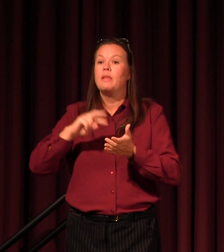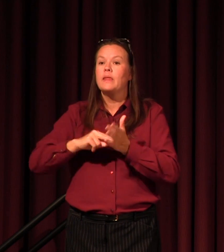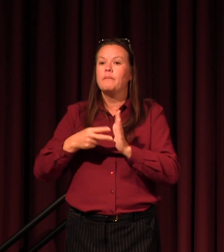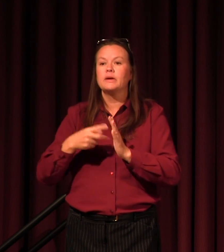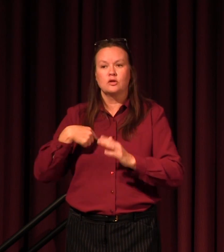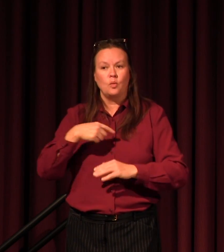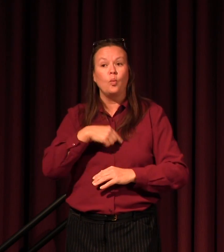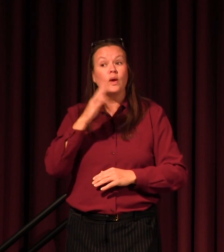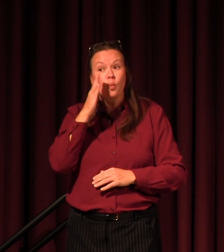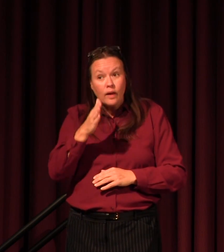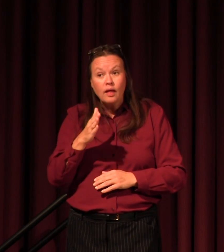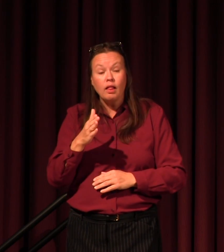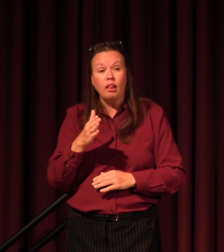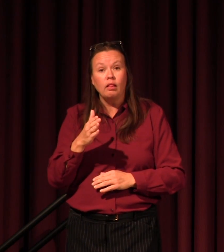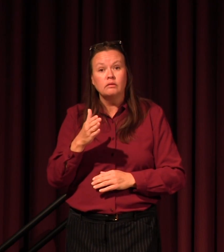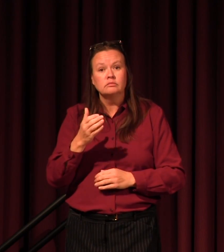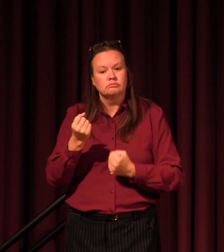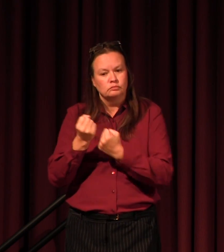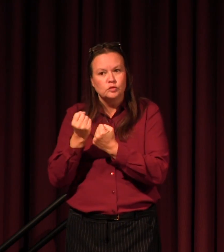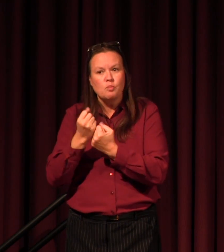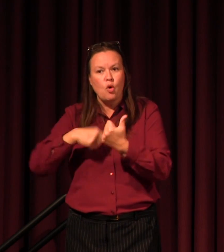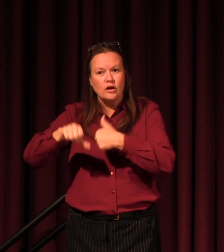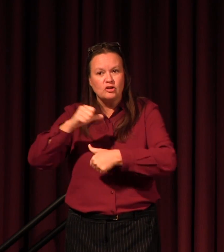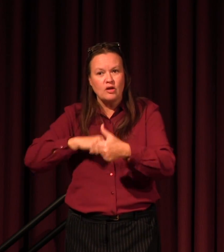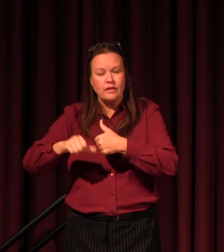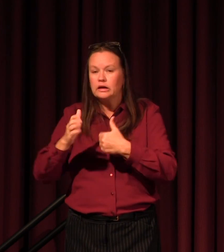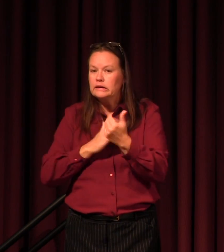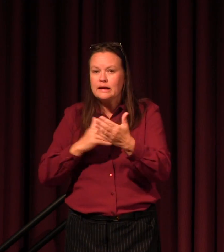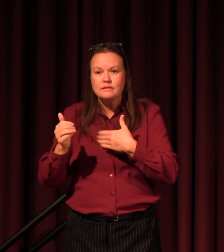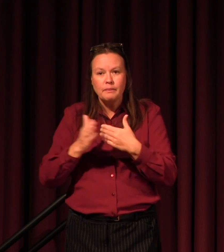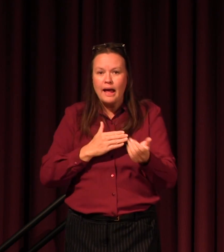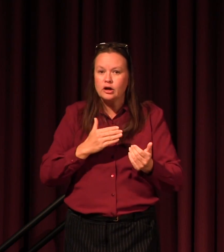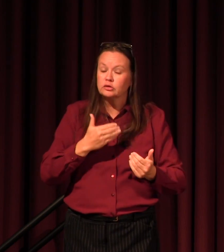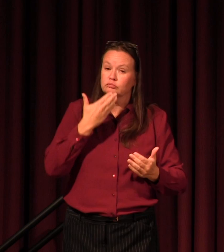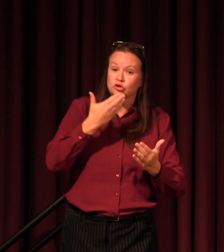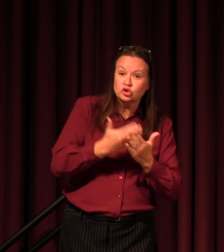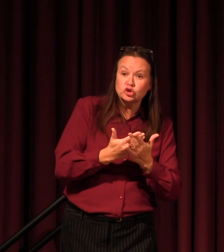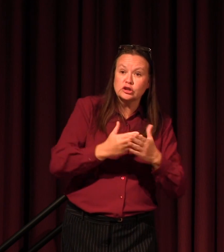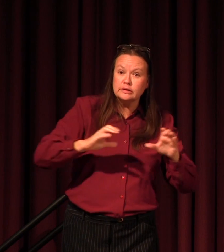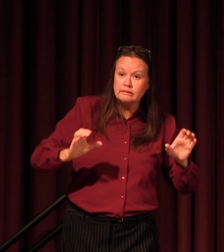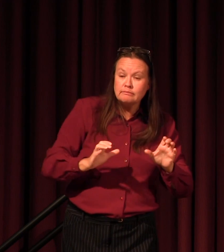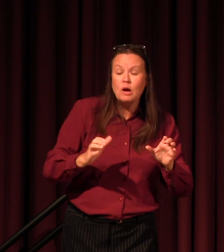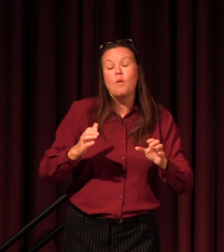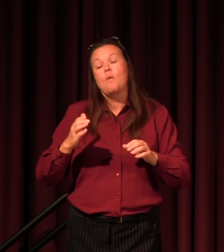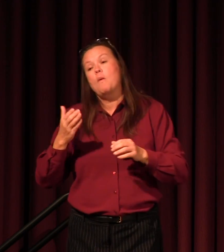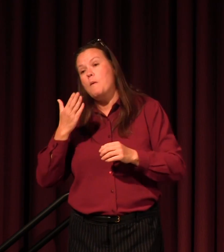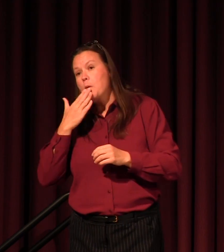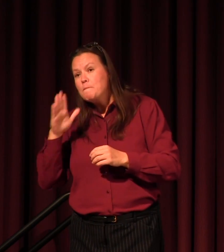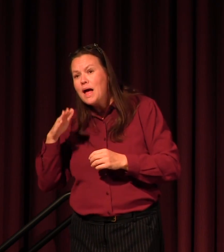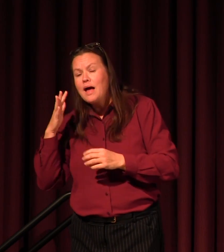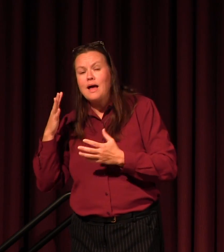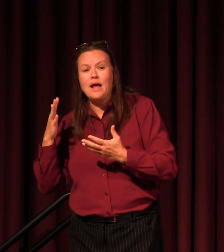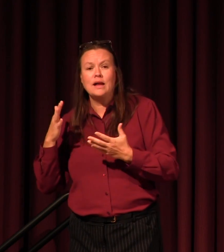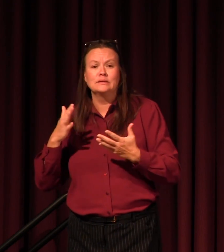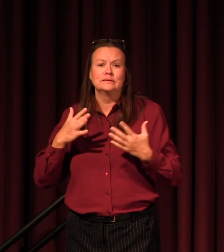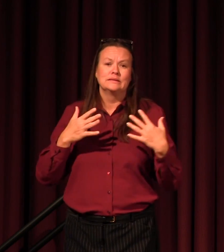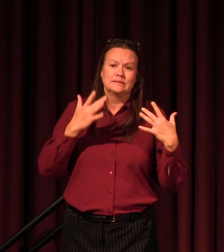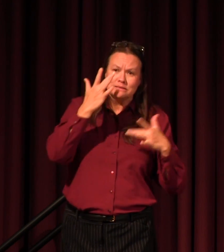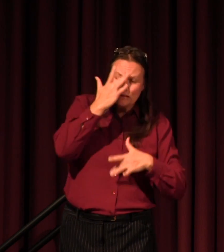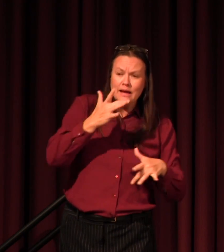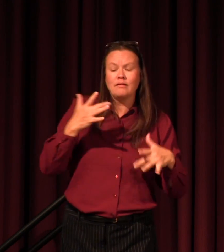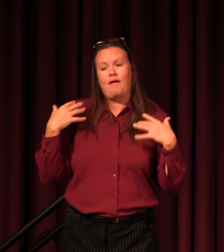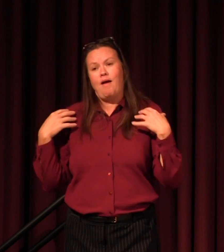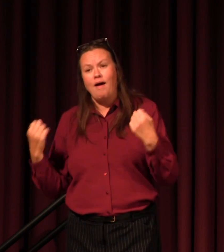for better or for worse, in sickness and in health, for